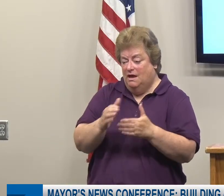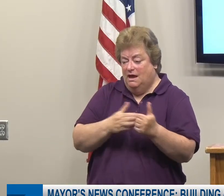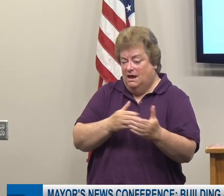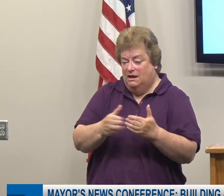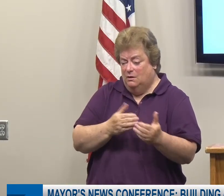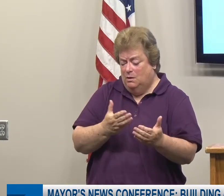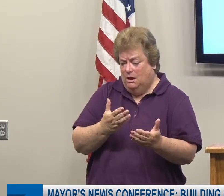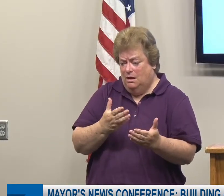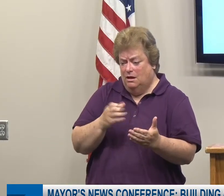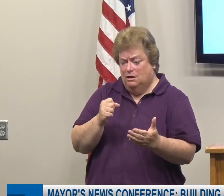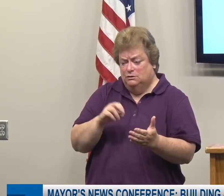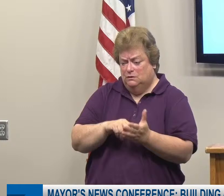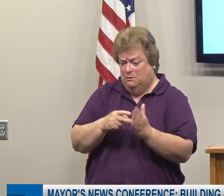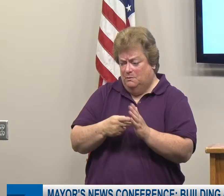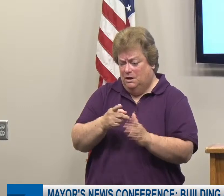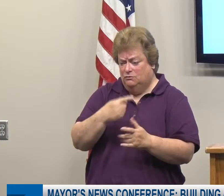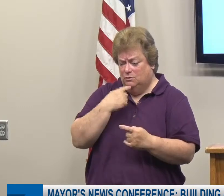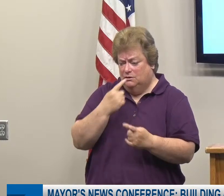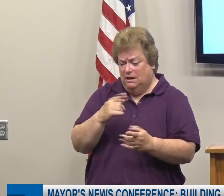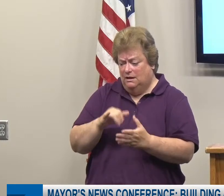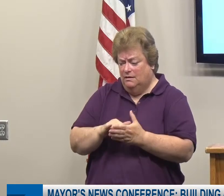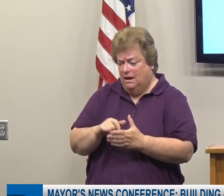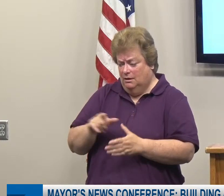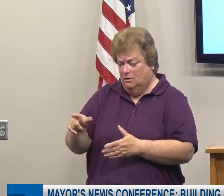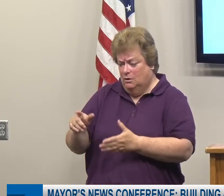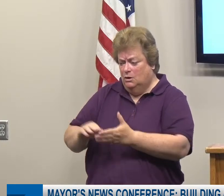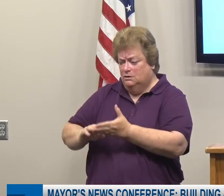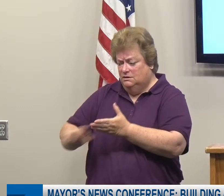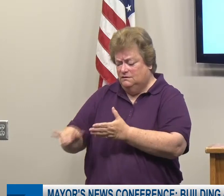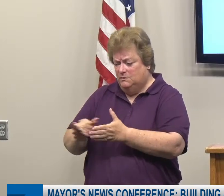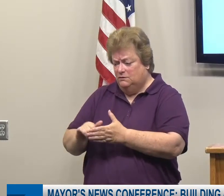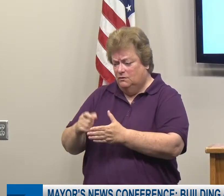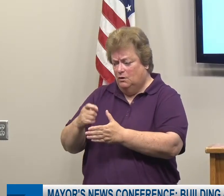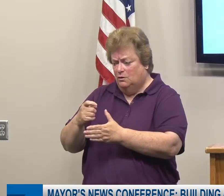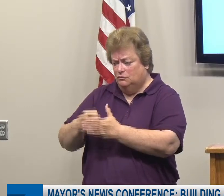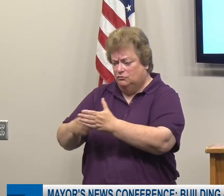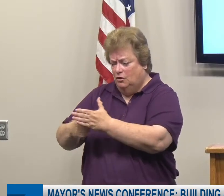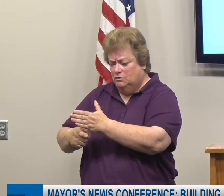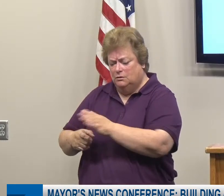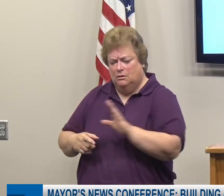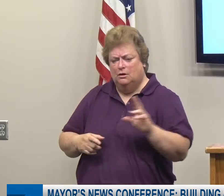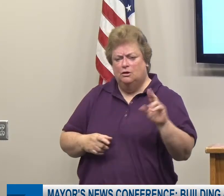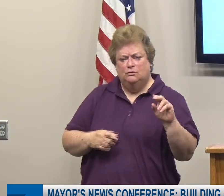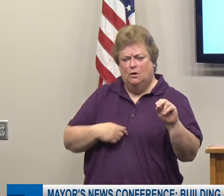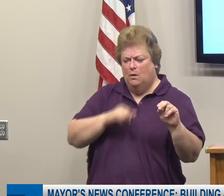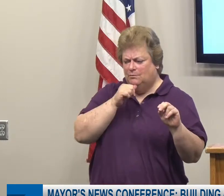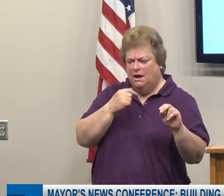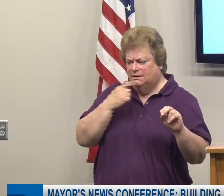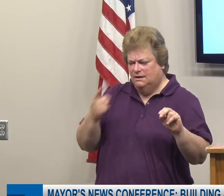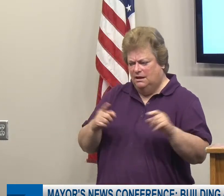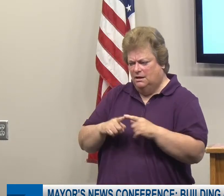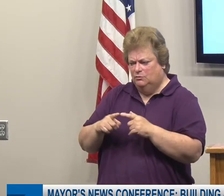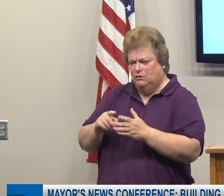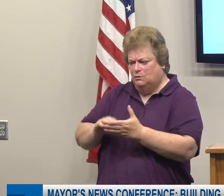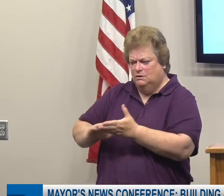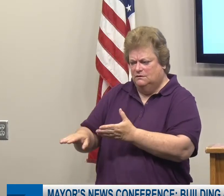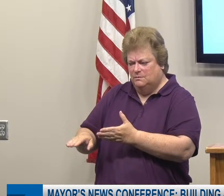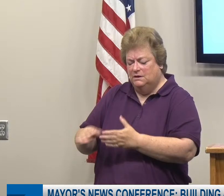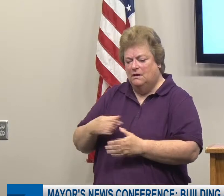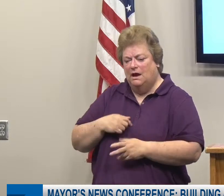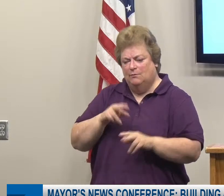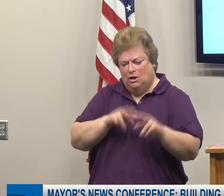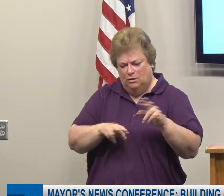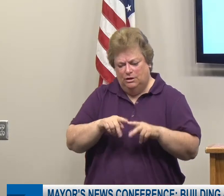what's your opinion? Are you telling them to dismiss these charges? No, I'm telling them to dismiss these charges. I'm saying that on a